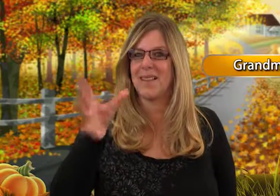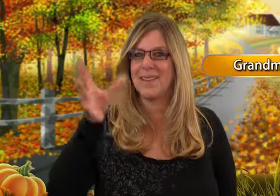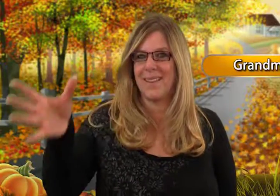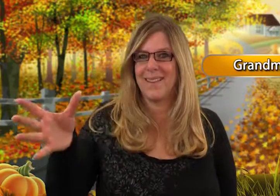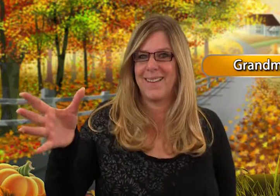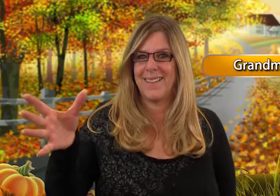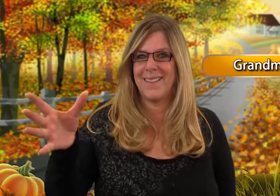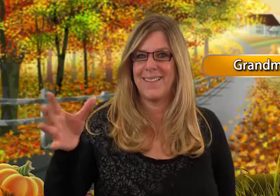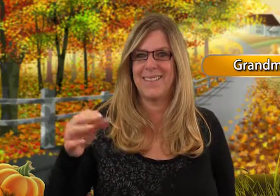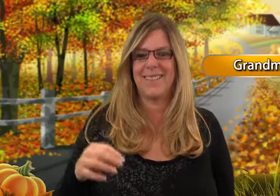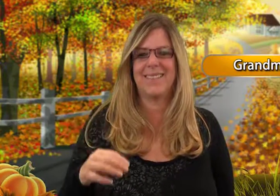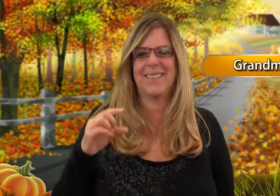Grandma.